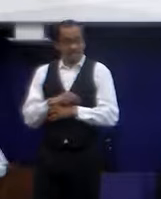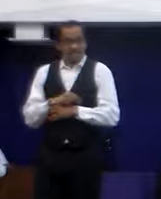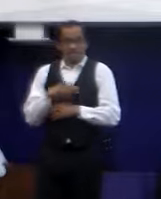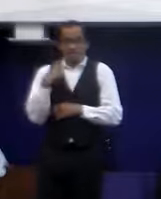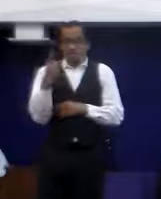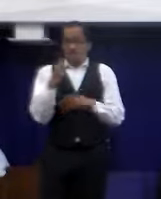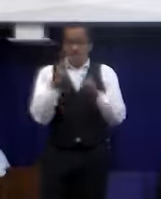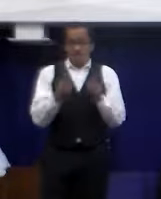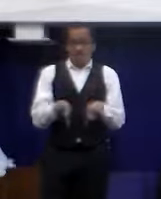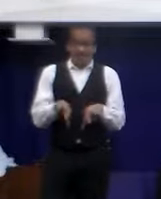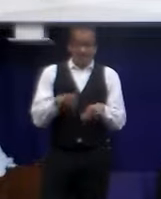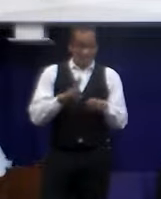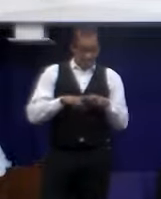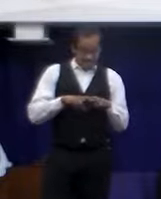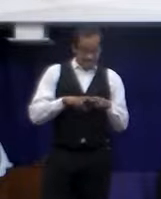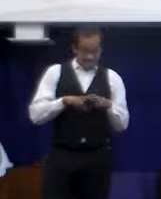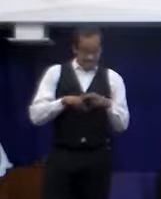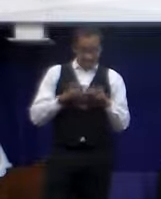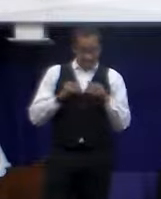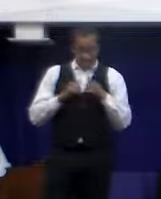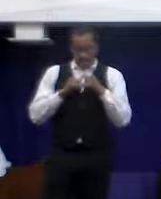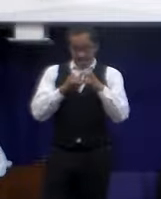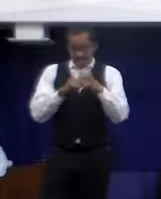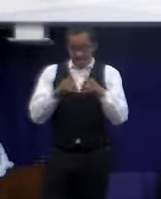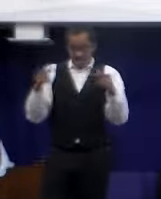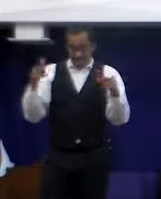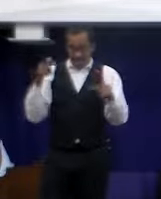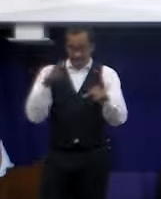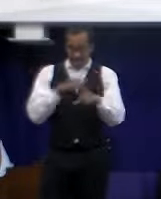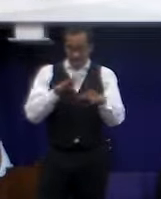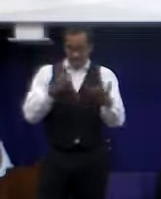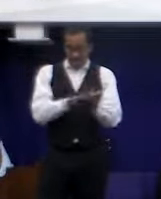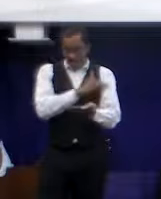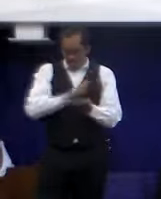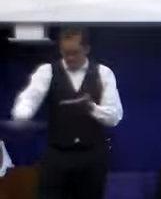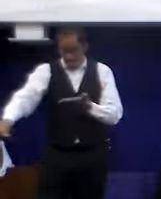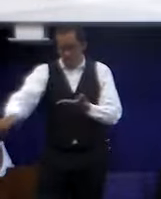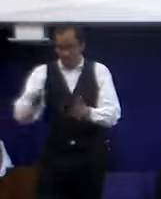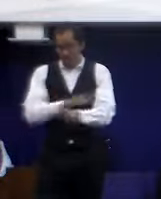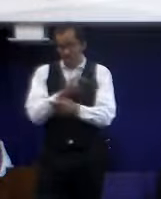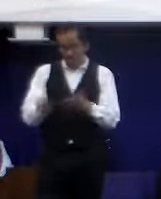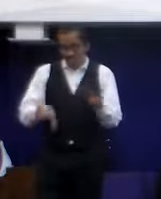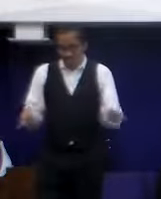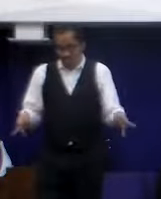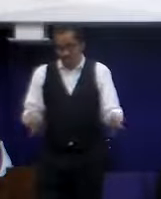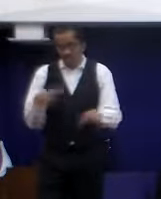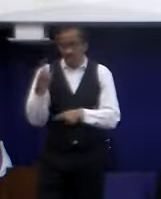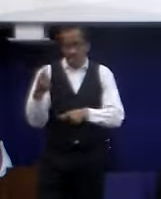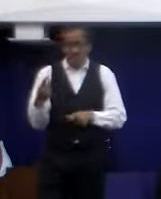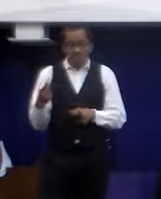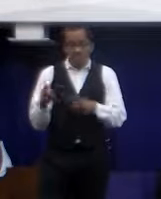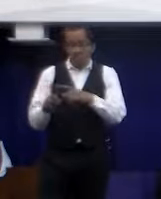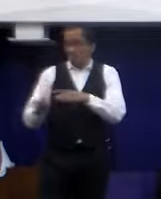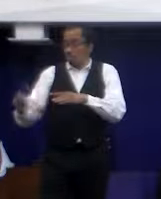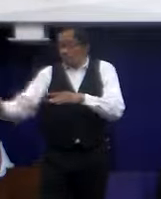one person sitting in the camp, they kill everybody in his camp. Yeah. Look, when one person is hurt, one person is going astray, it